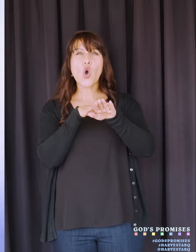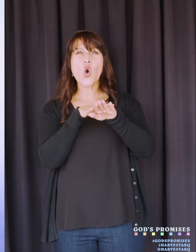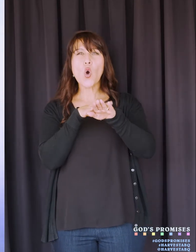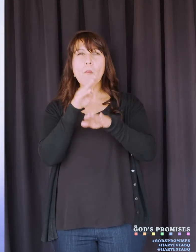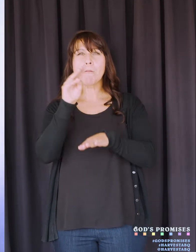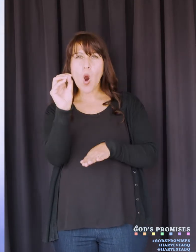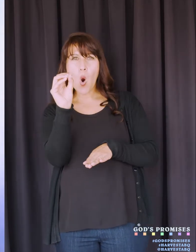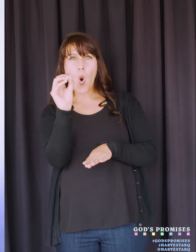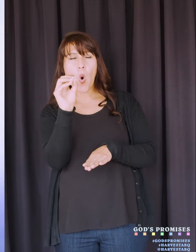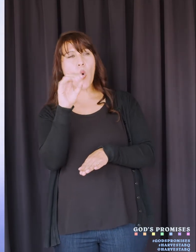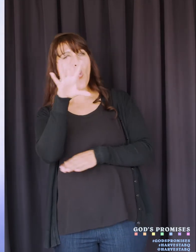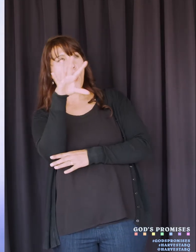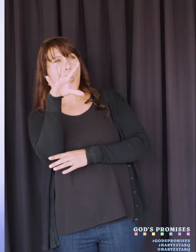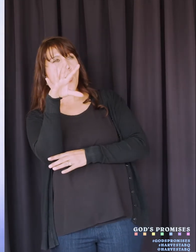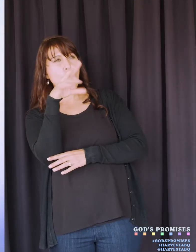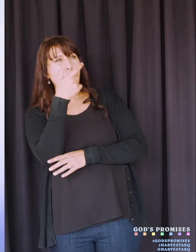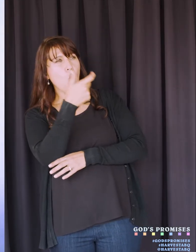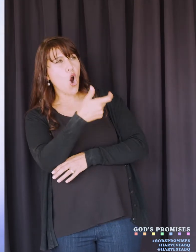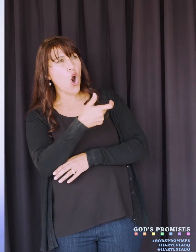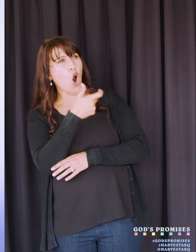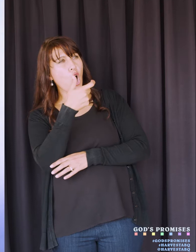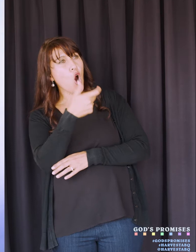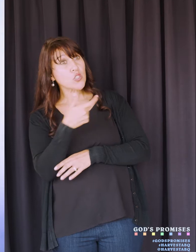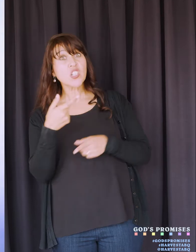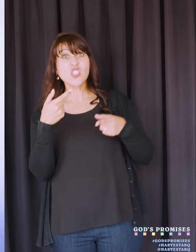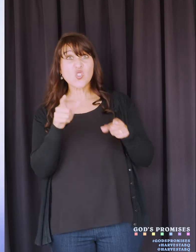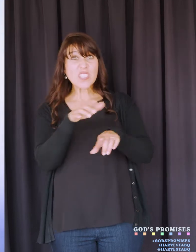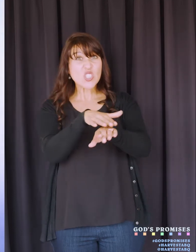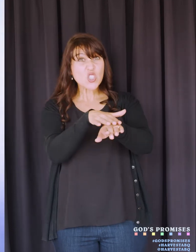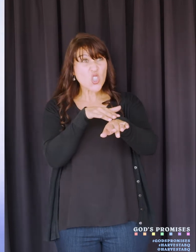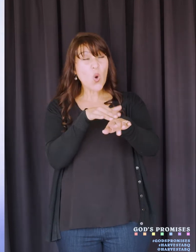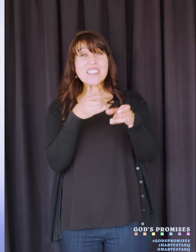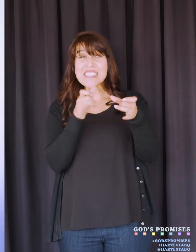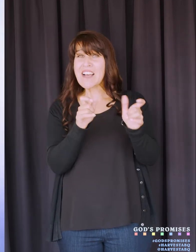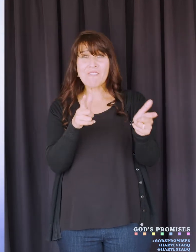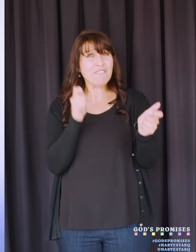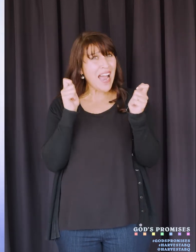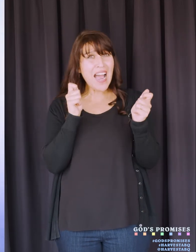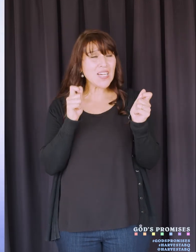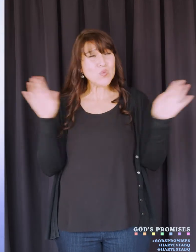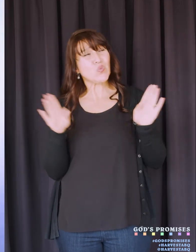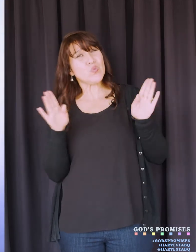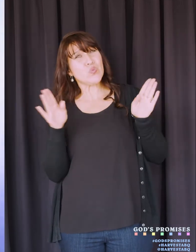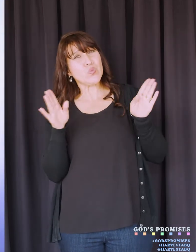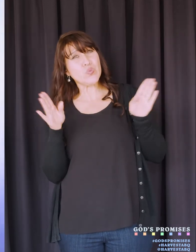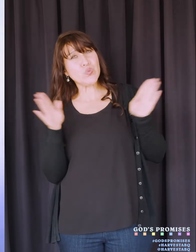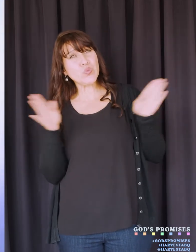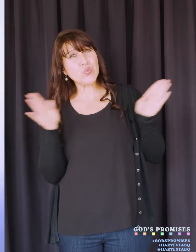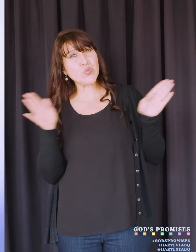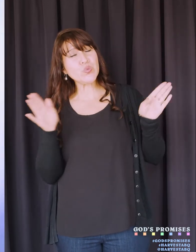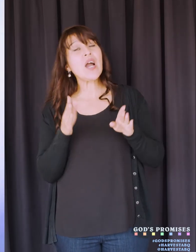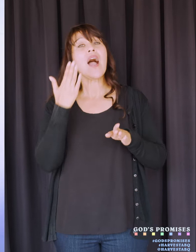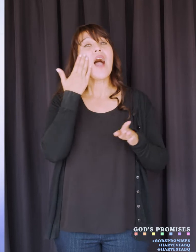my phone, and I recorded one, and I watched it back. And even in slow motion, they're incredibly fast. I don't